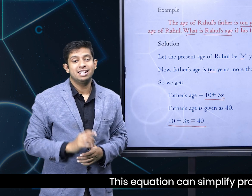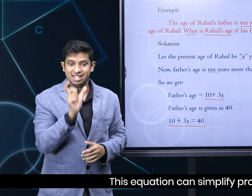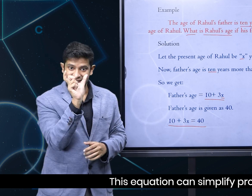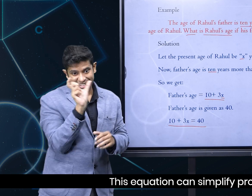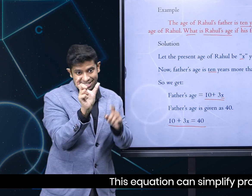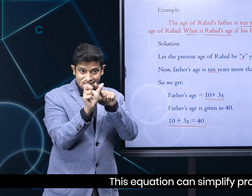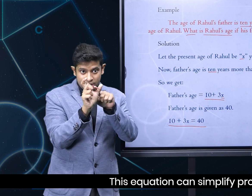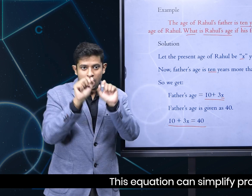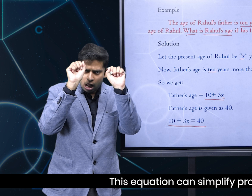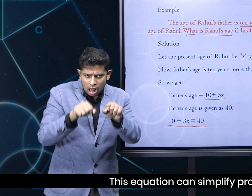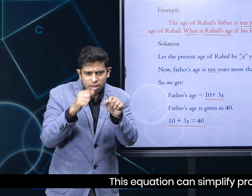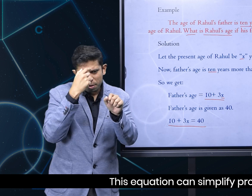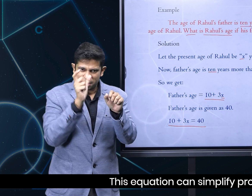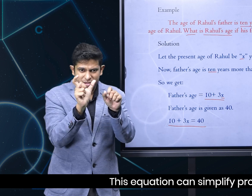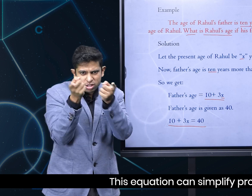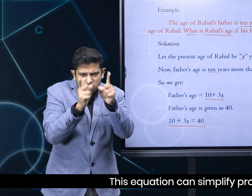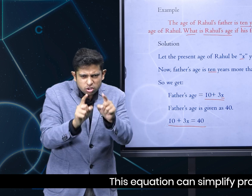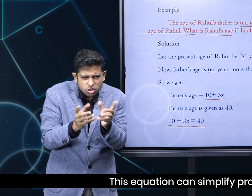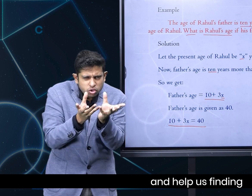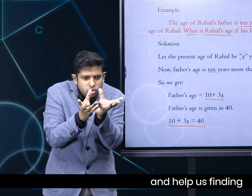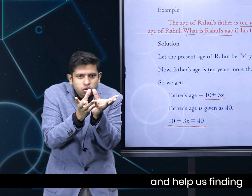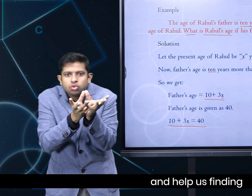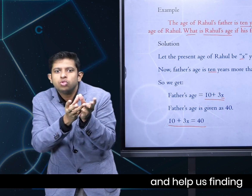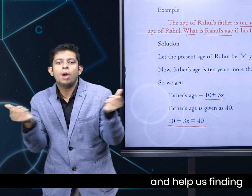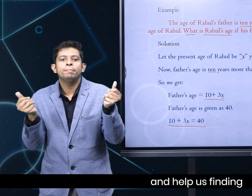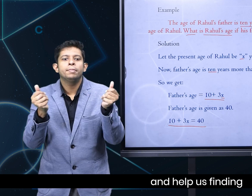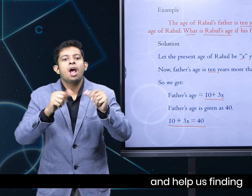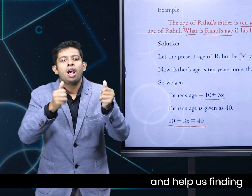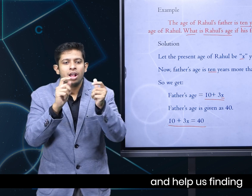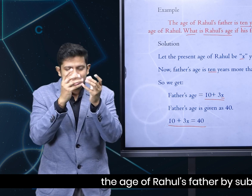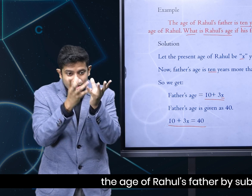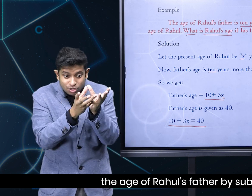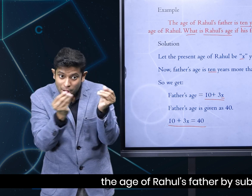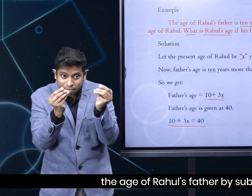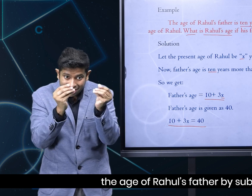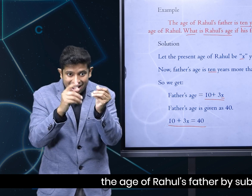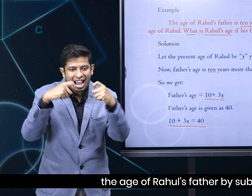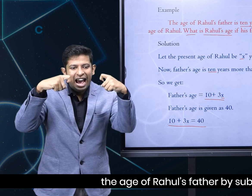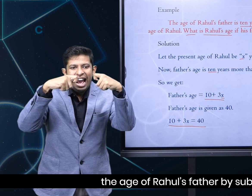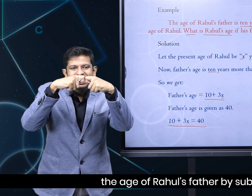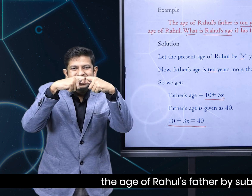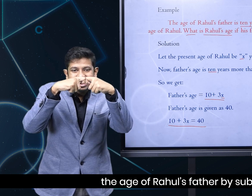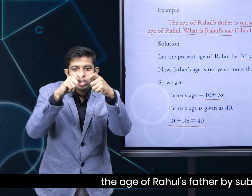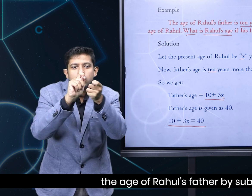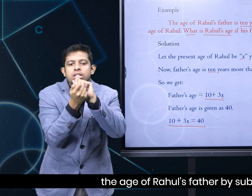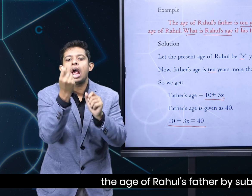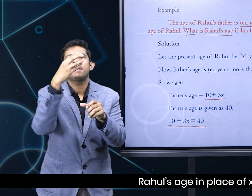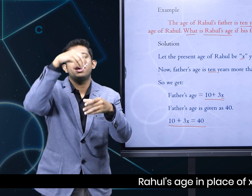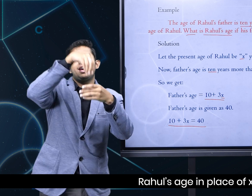This equation can simplify problems and help us finding the age of Rahul's father by substituting Rahul's